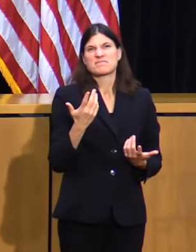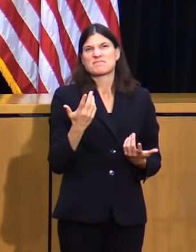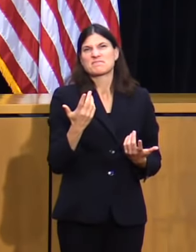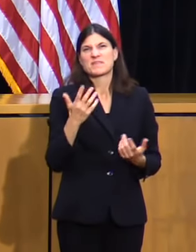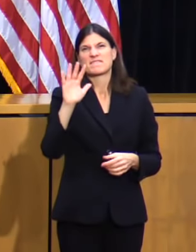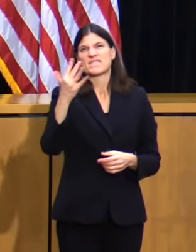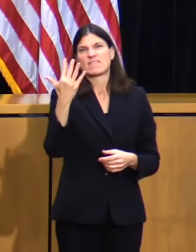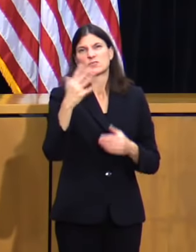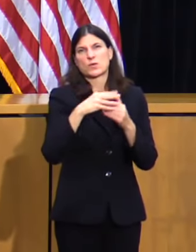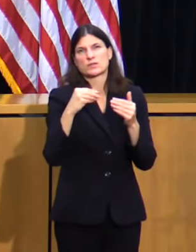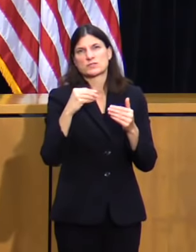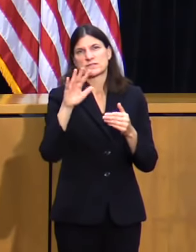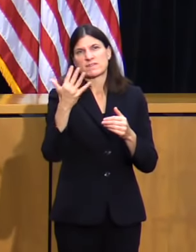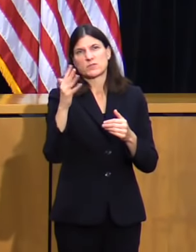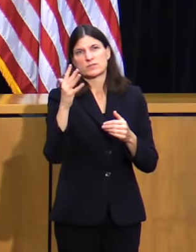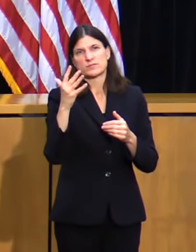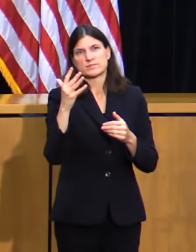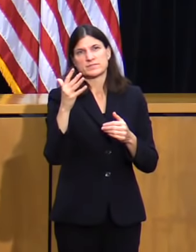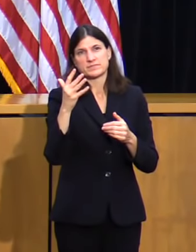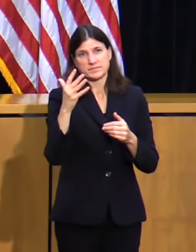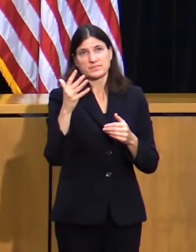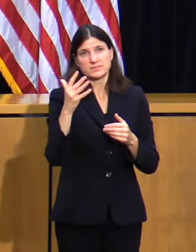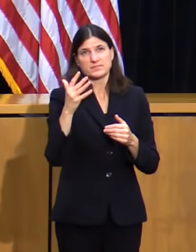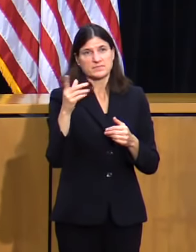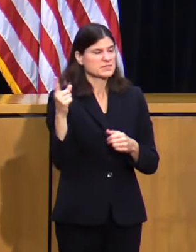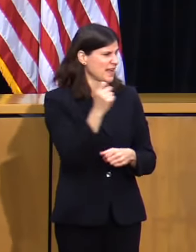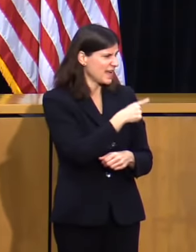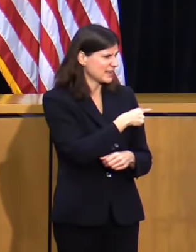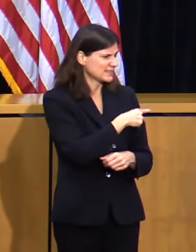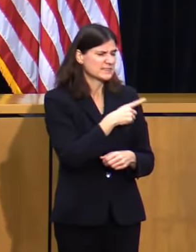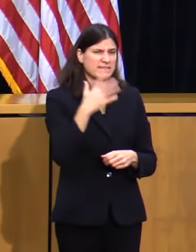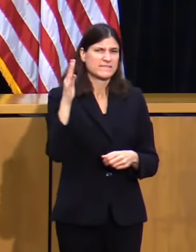probably going to end up being close to what they land in the market at.